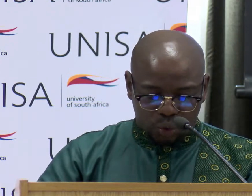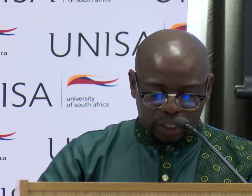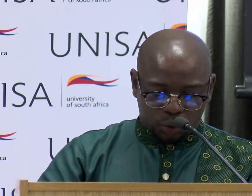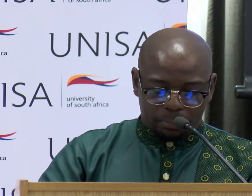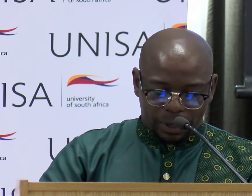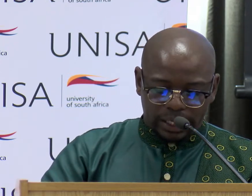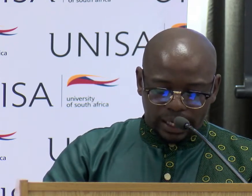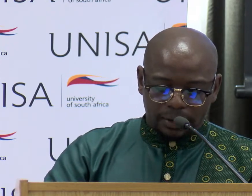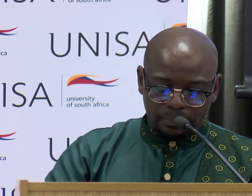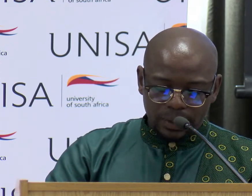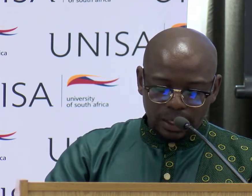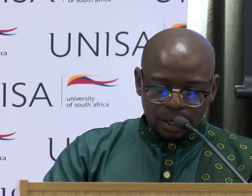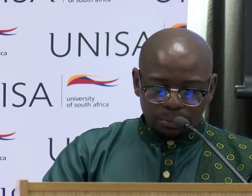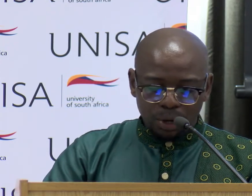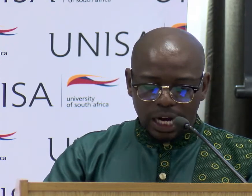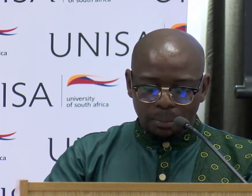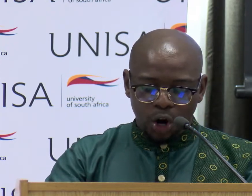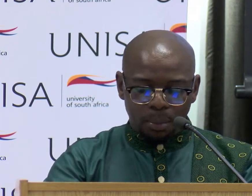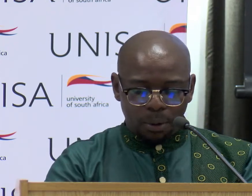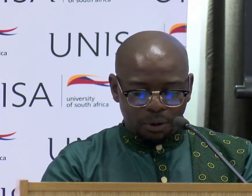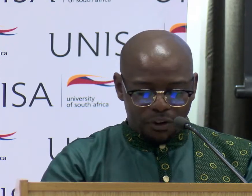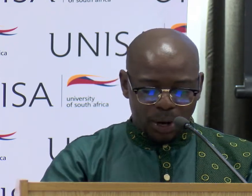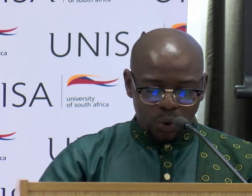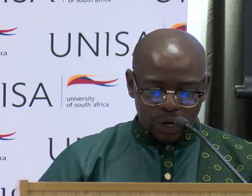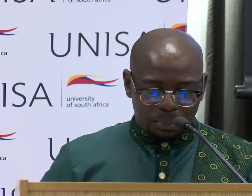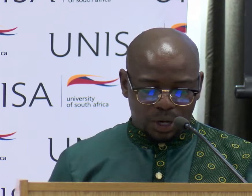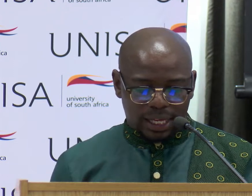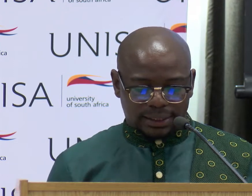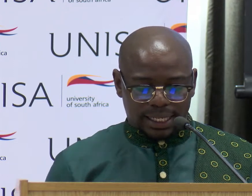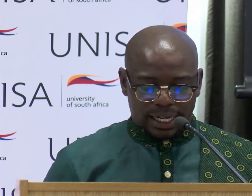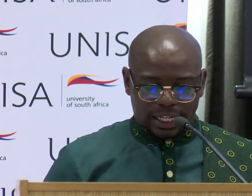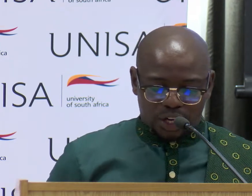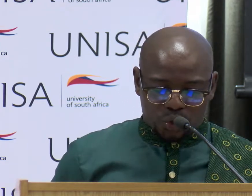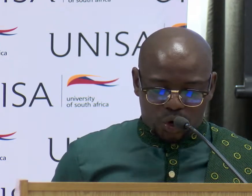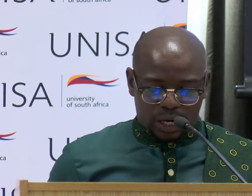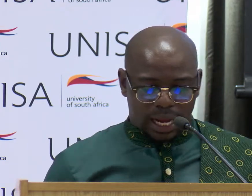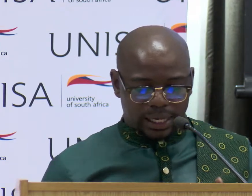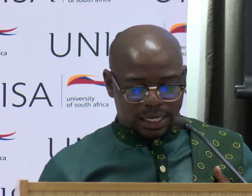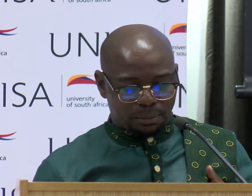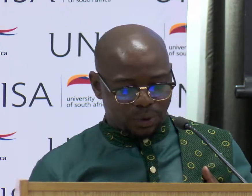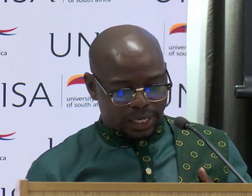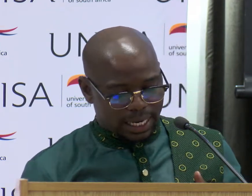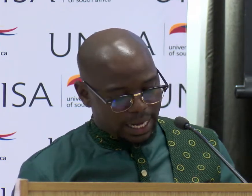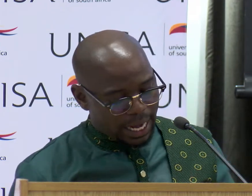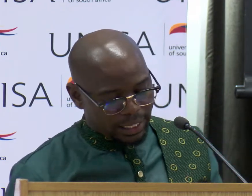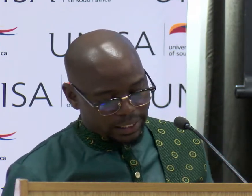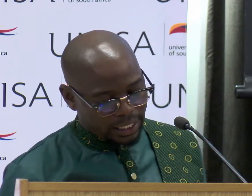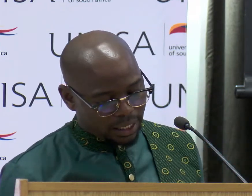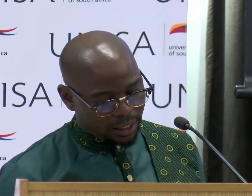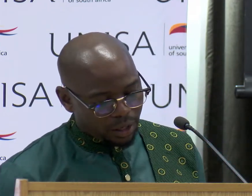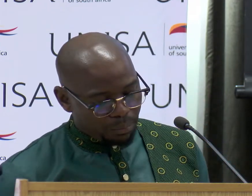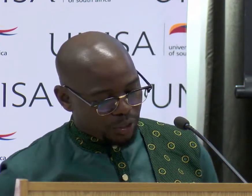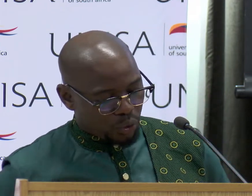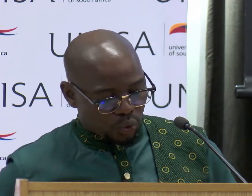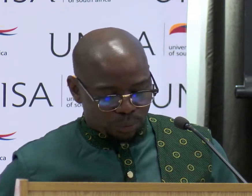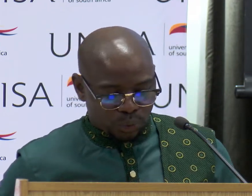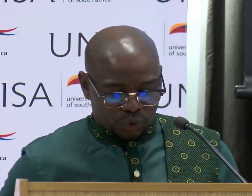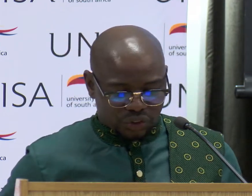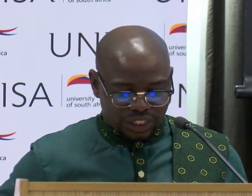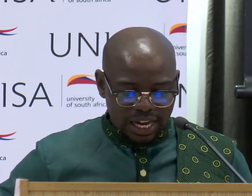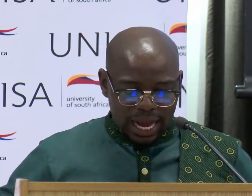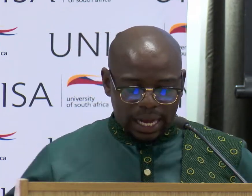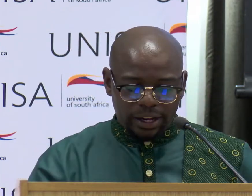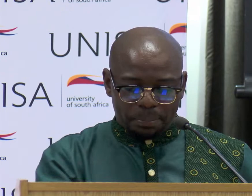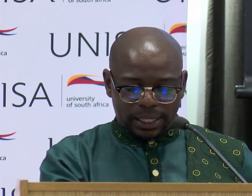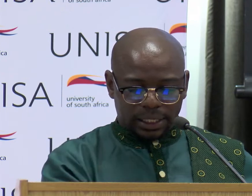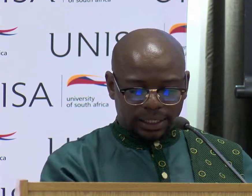lerato ke ntho e jwang banna. Buka molomo mofubedu e boletse rato halena mona halena